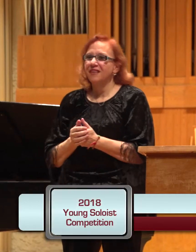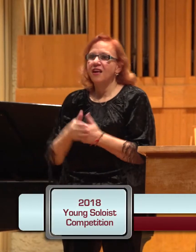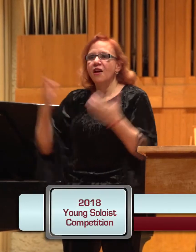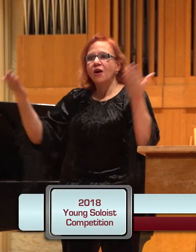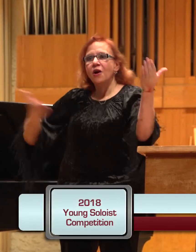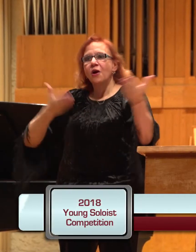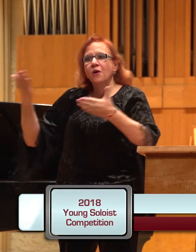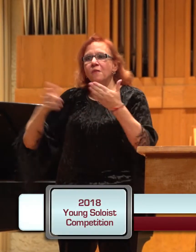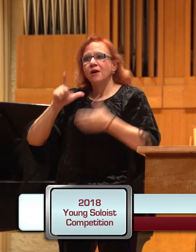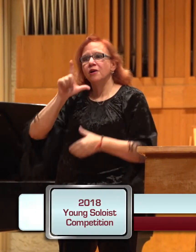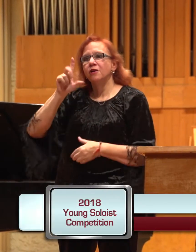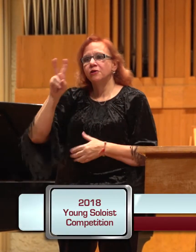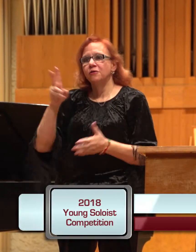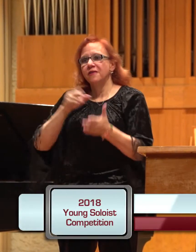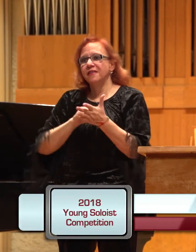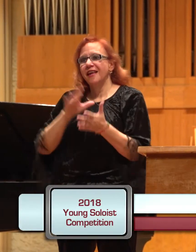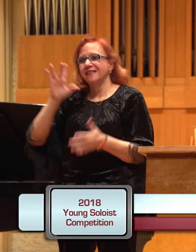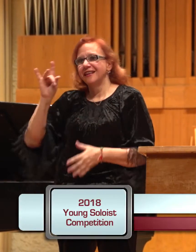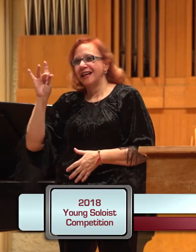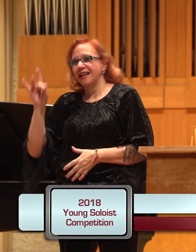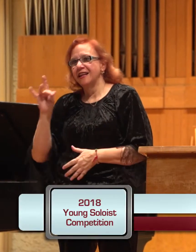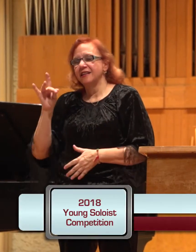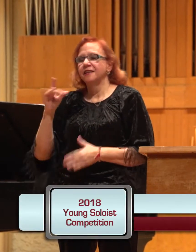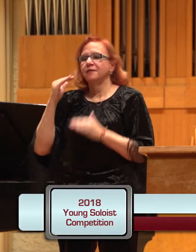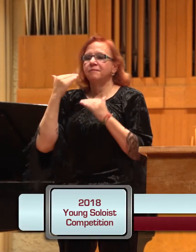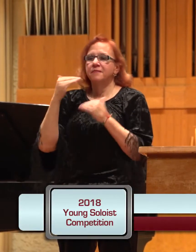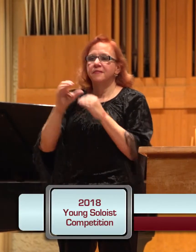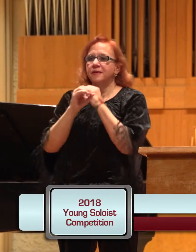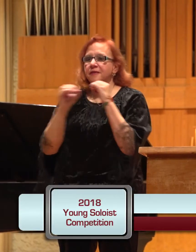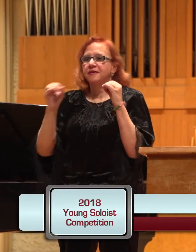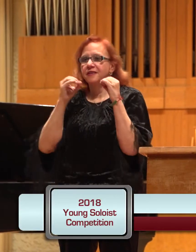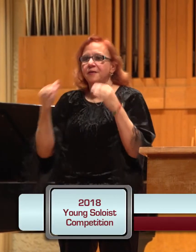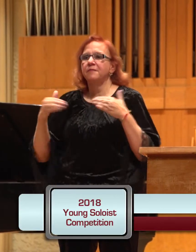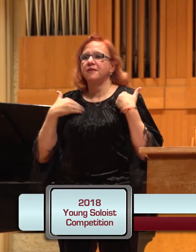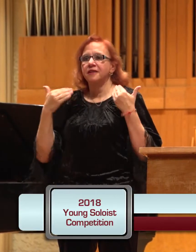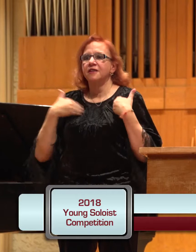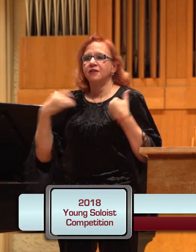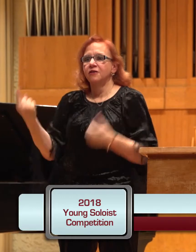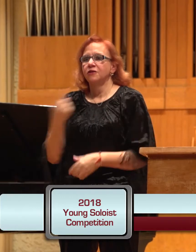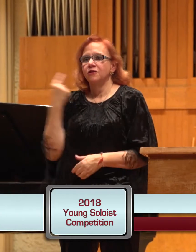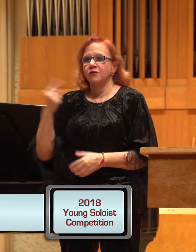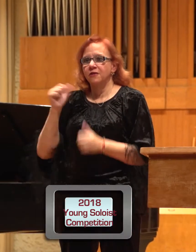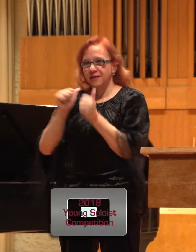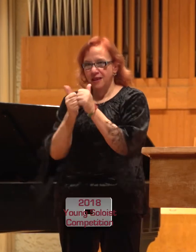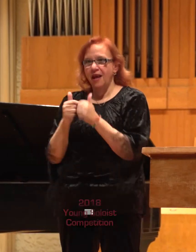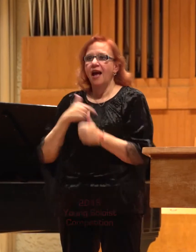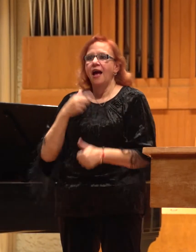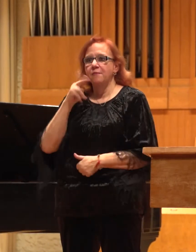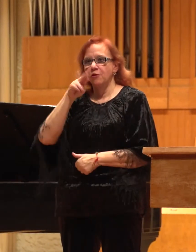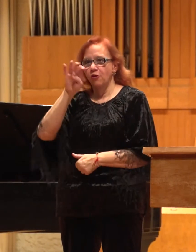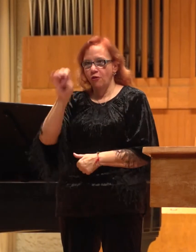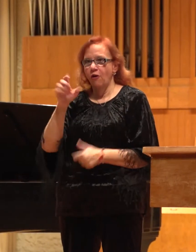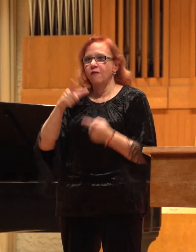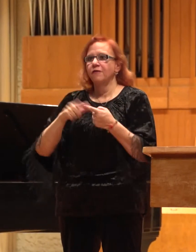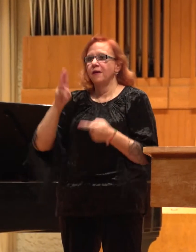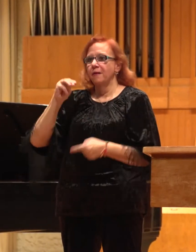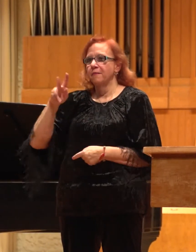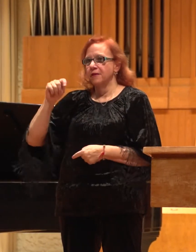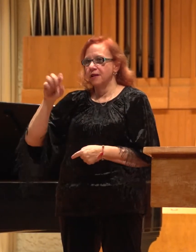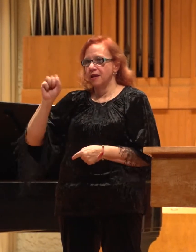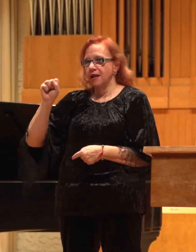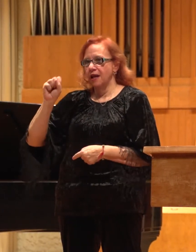Welcome to the 2018 Borderless Arts Tennessee Young Soloist Competition. I have Cole from